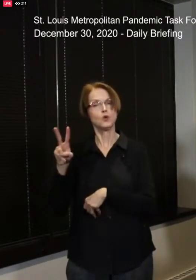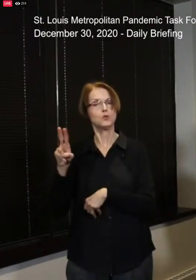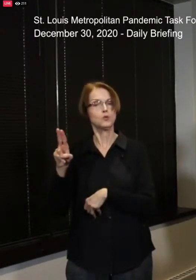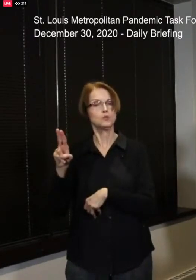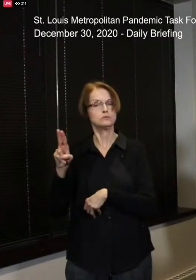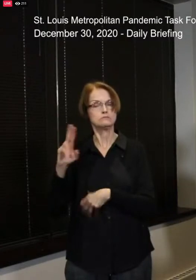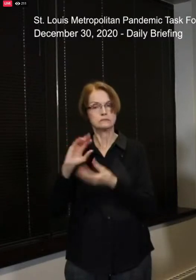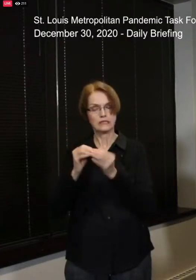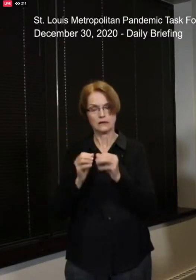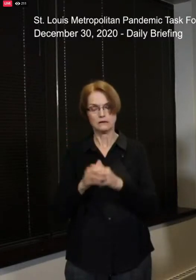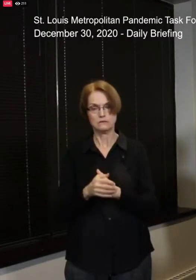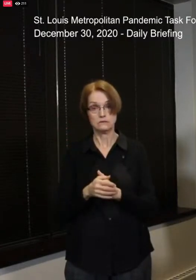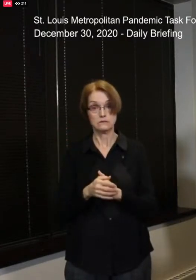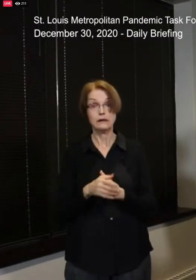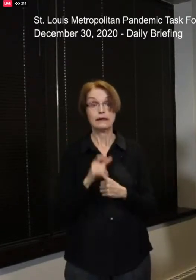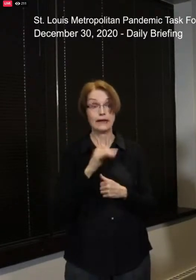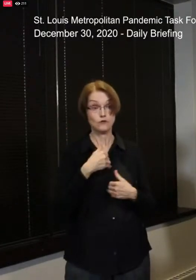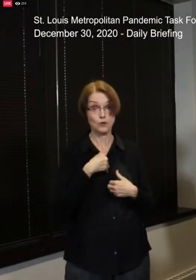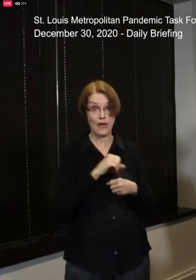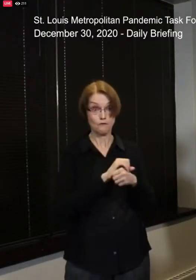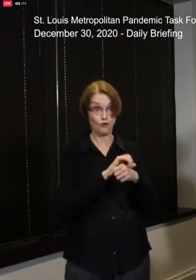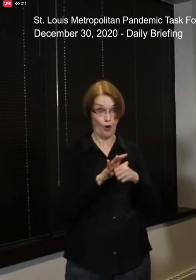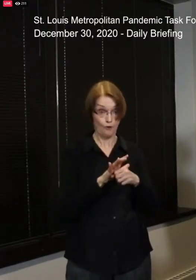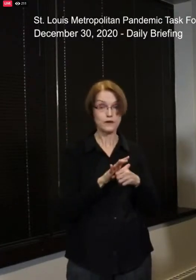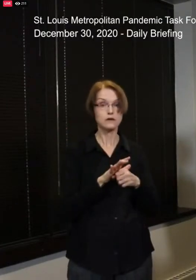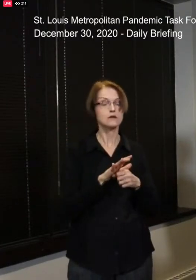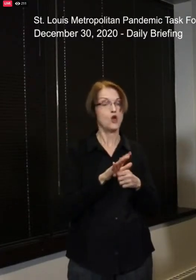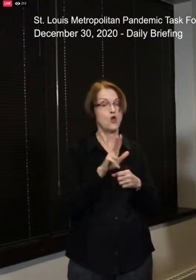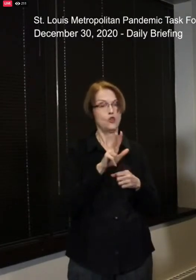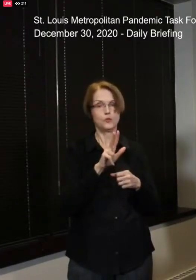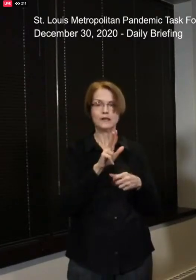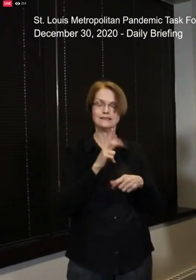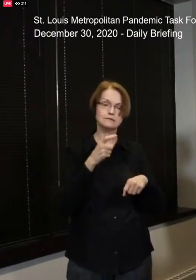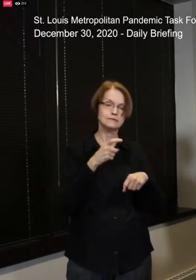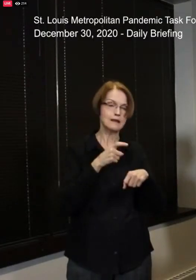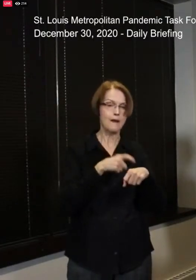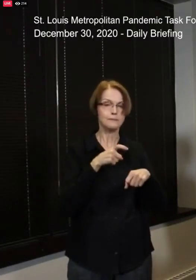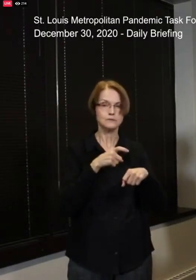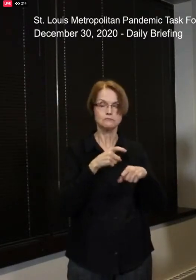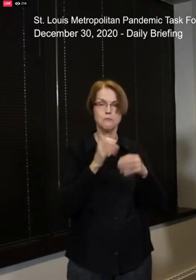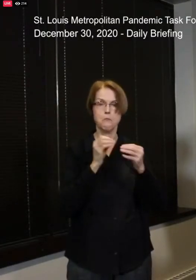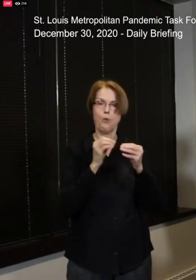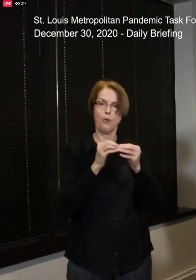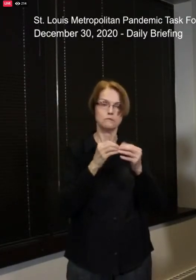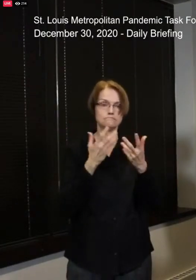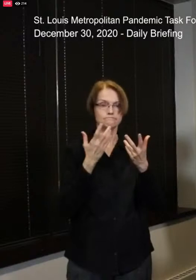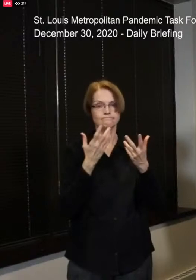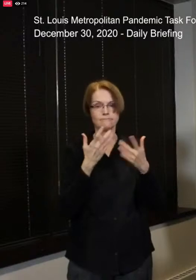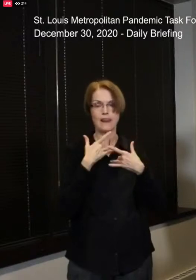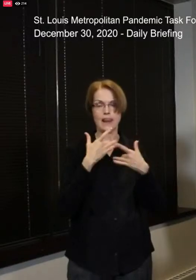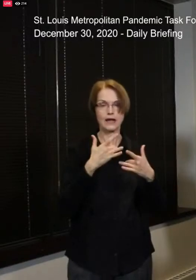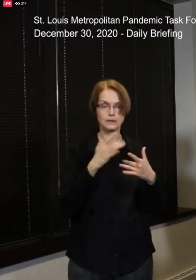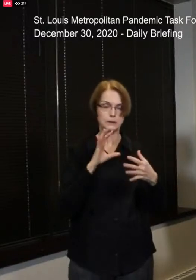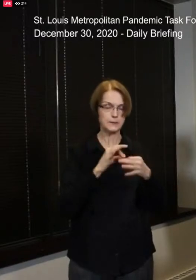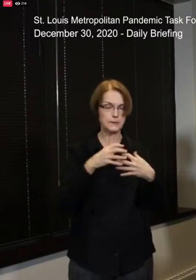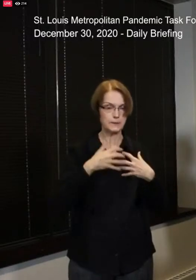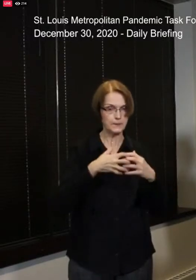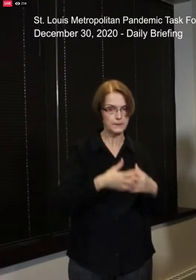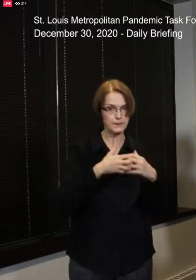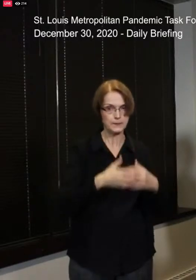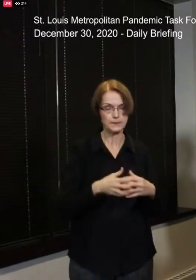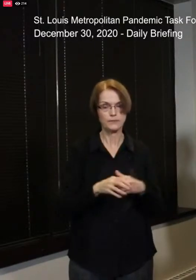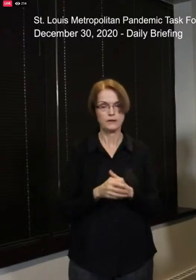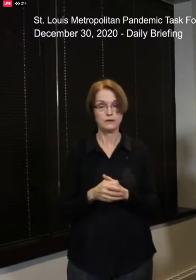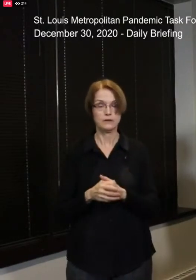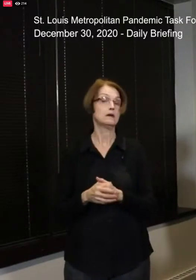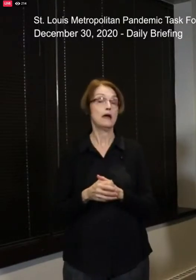to be on a ventilator. So as you heard Natalie talk about putting people on a ventilator. And then you're almost 5 times